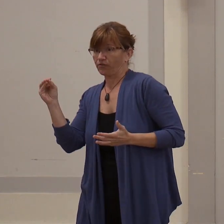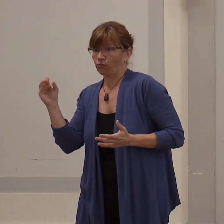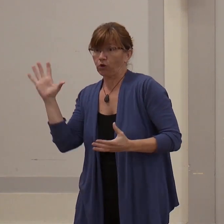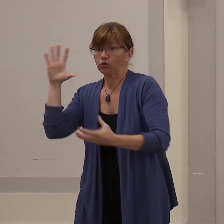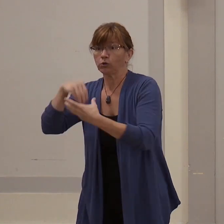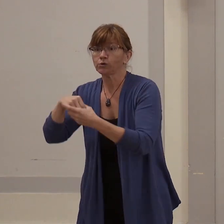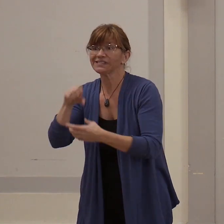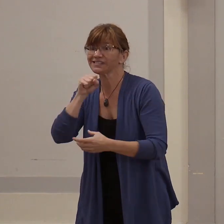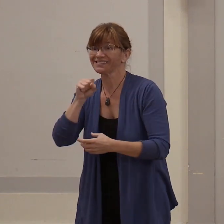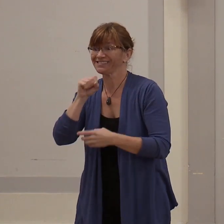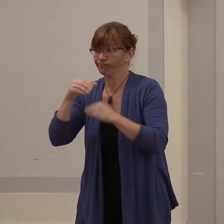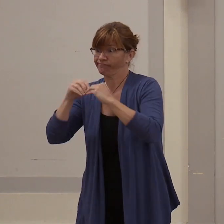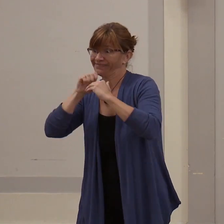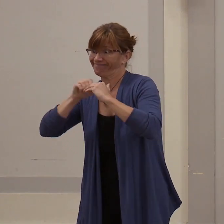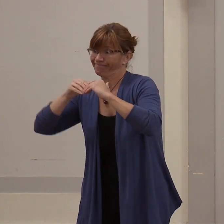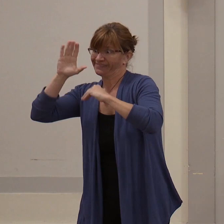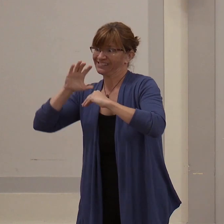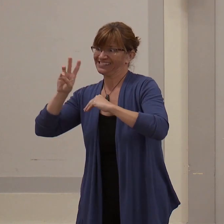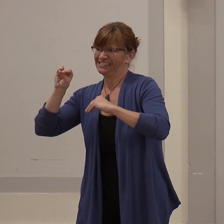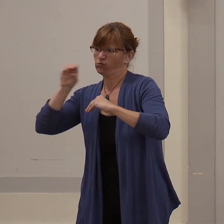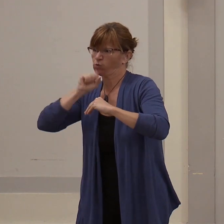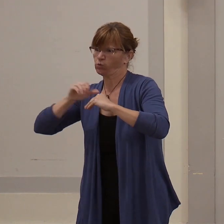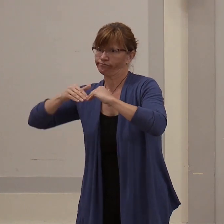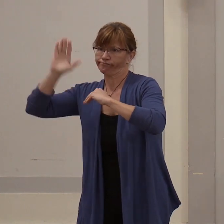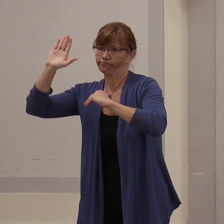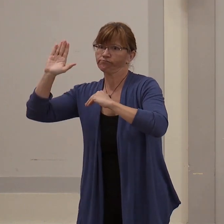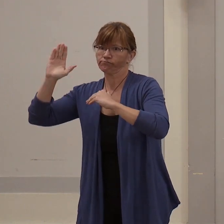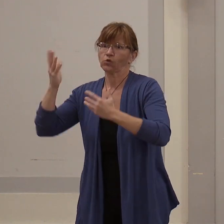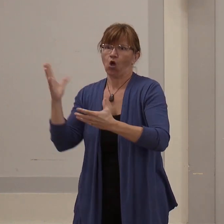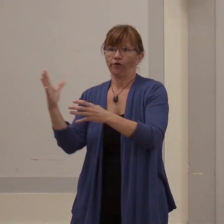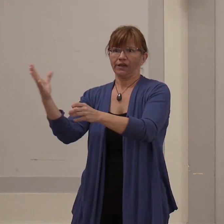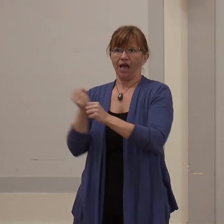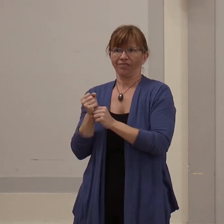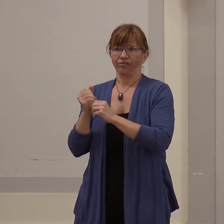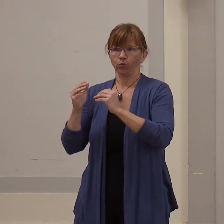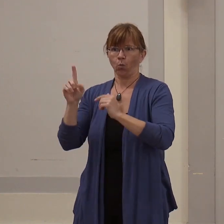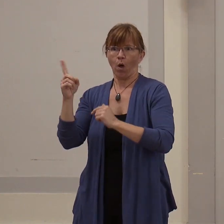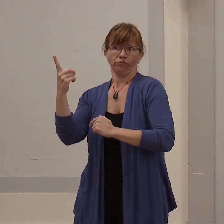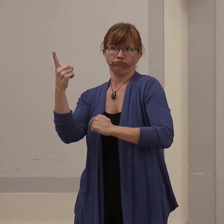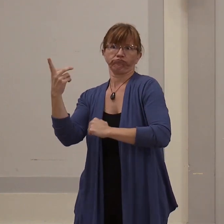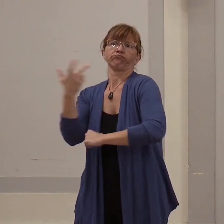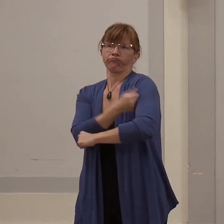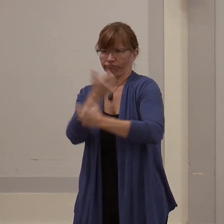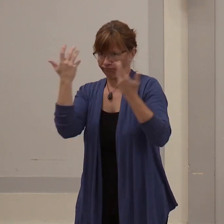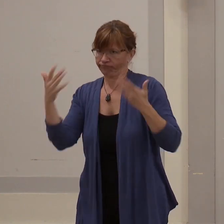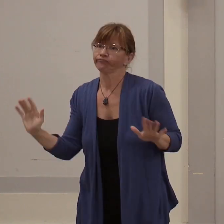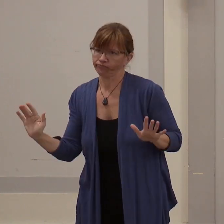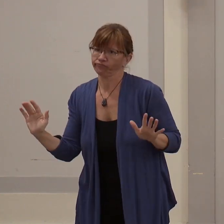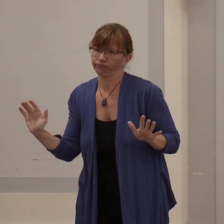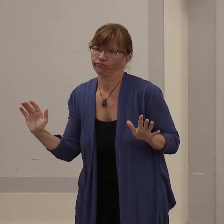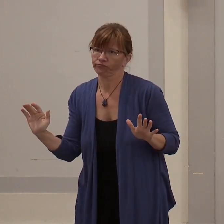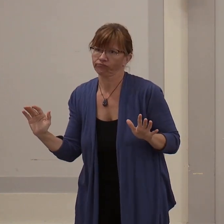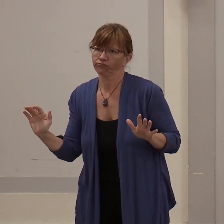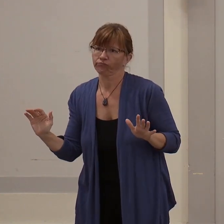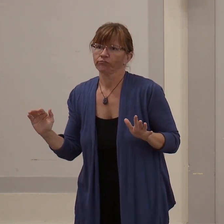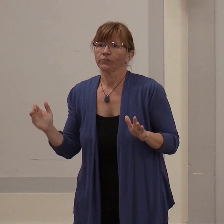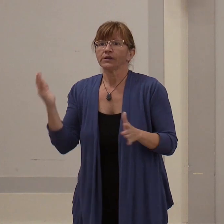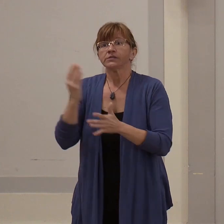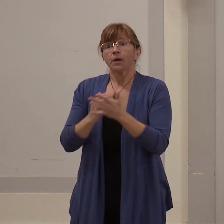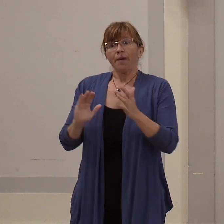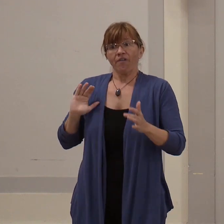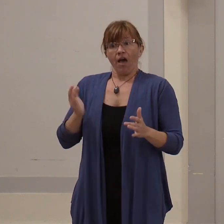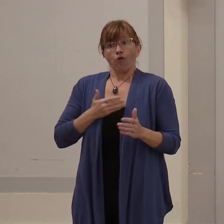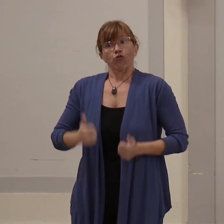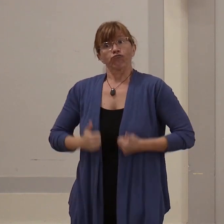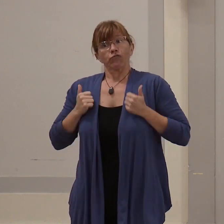least 1 dose of the COVID-19 vaccine. 14% of all city residents are fully vaccinated, while 27%